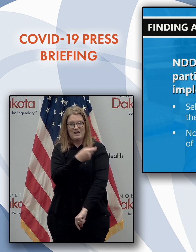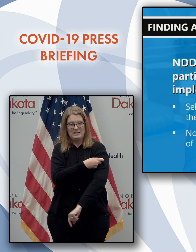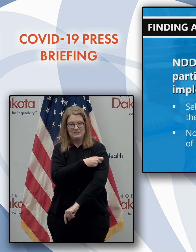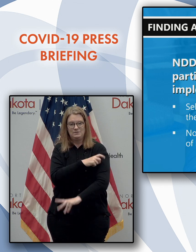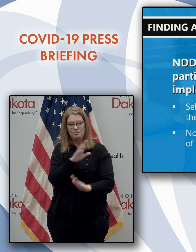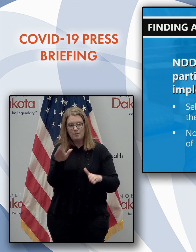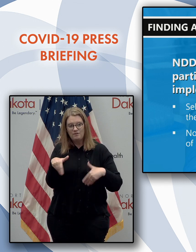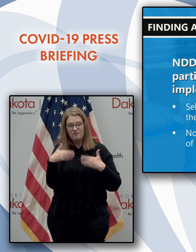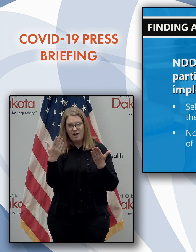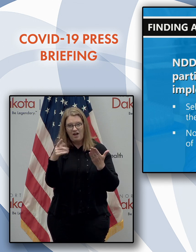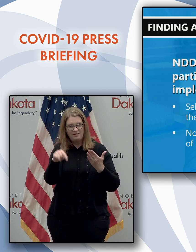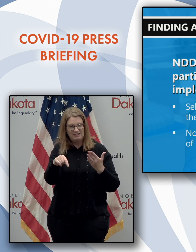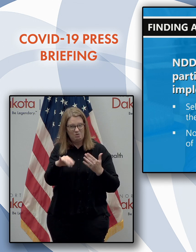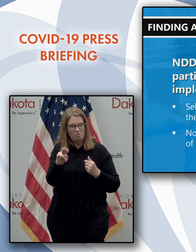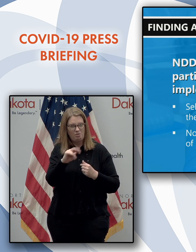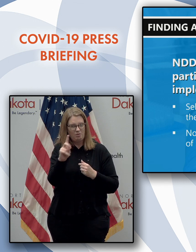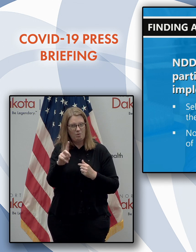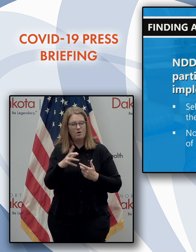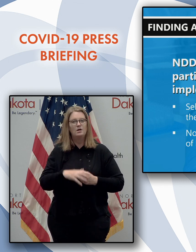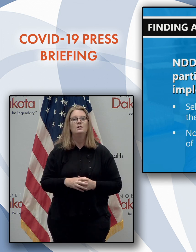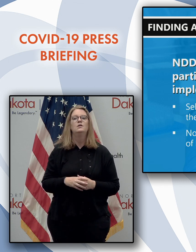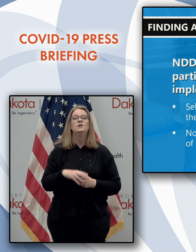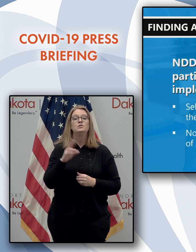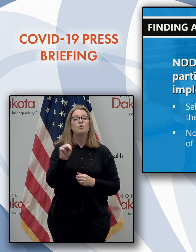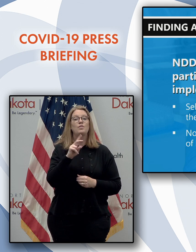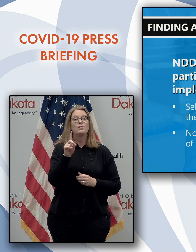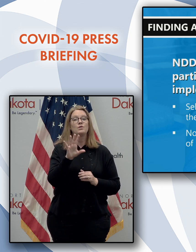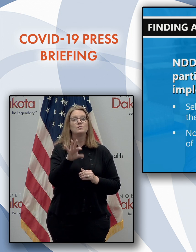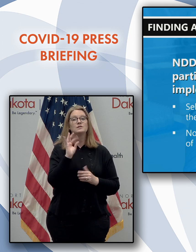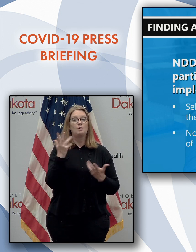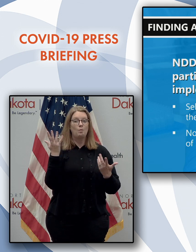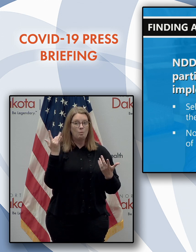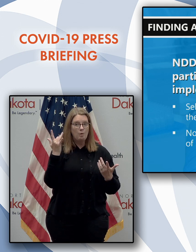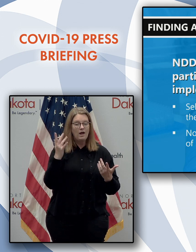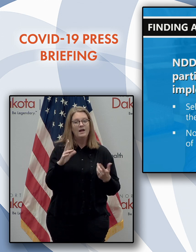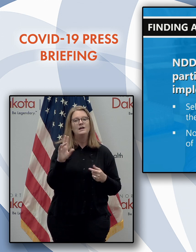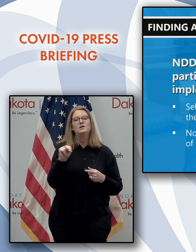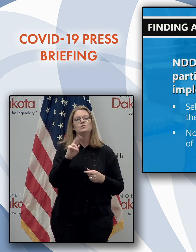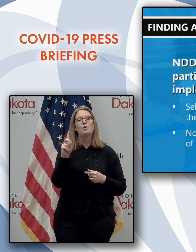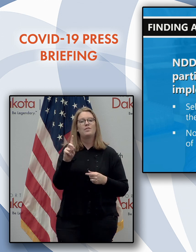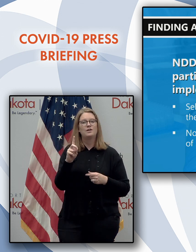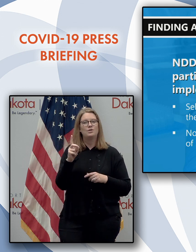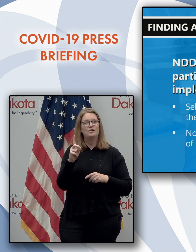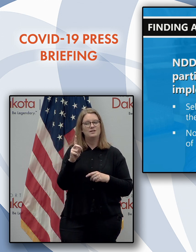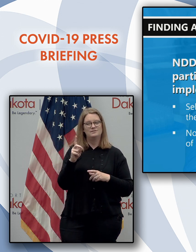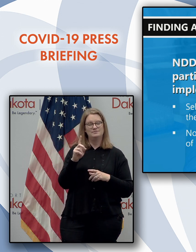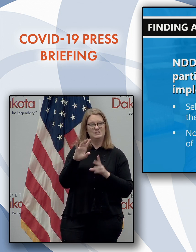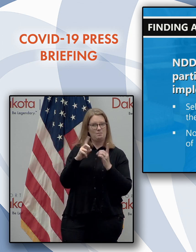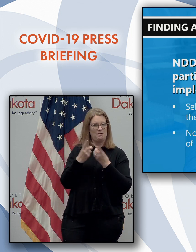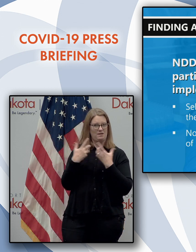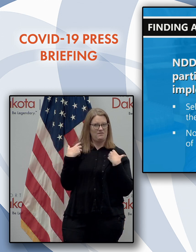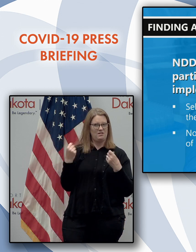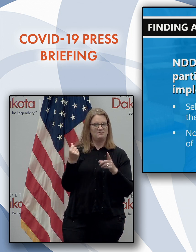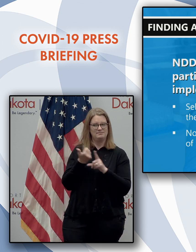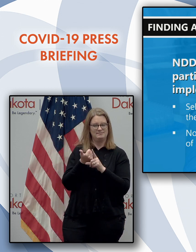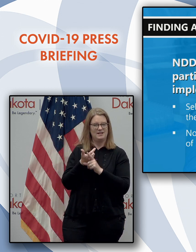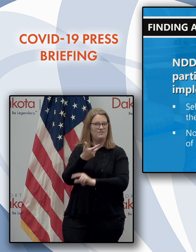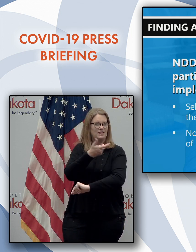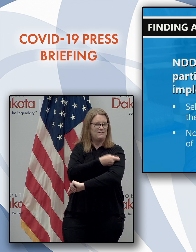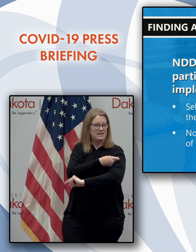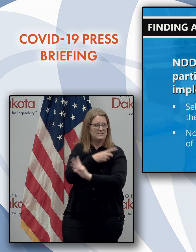and response in North Dakota. North Dakota was selected because of the health department's successful immunization program and of the state's